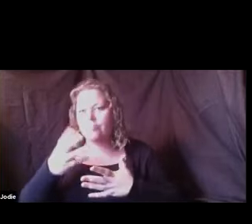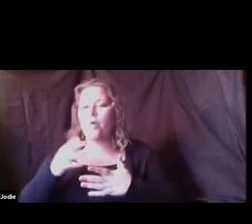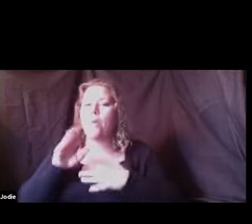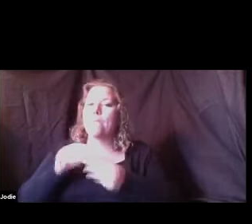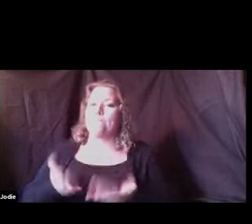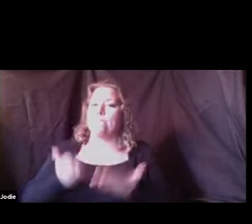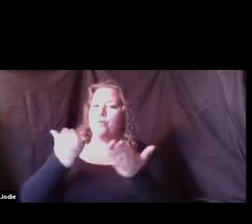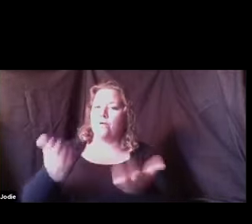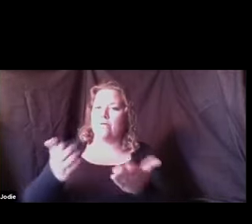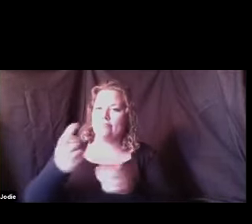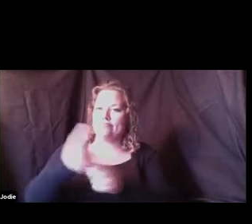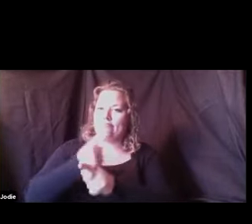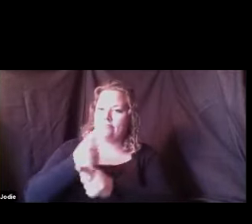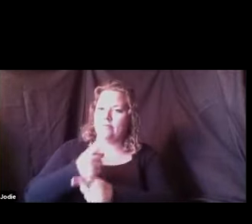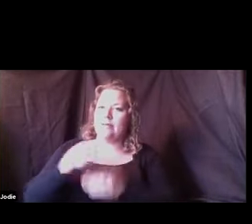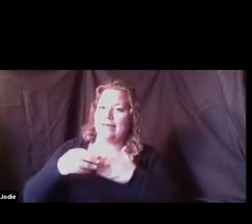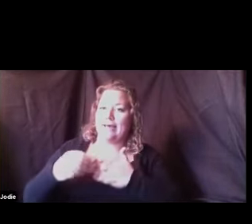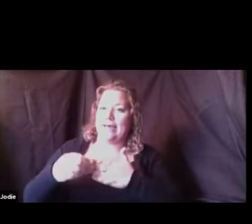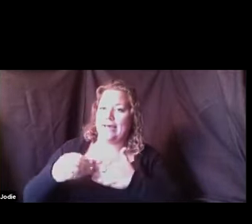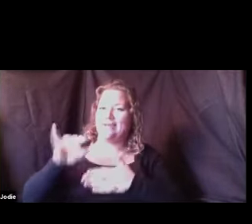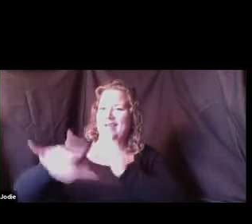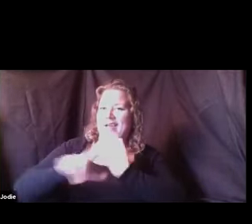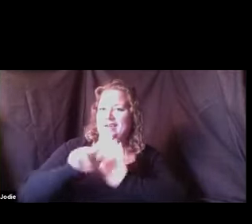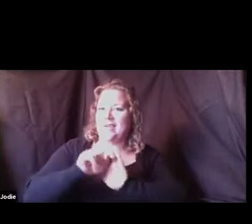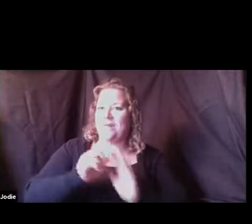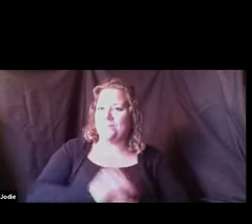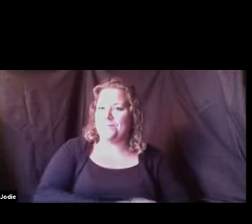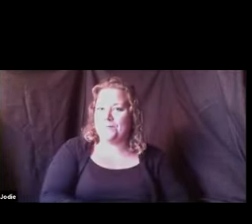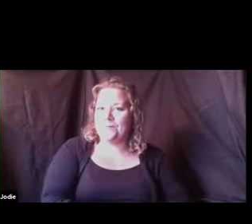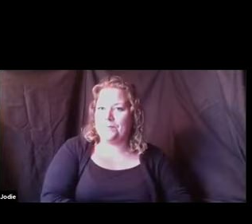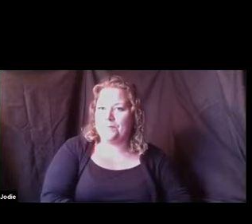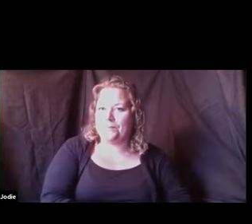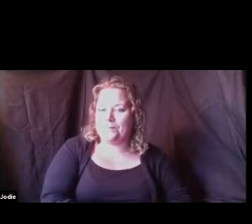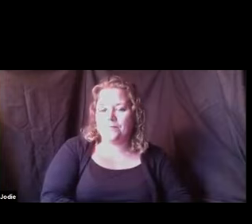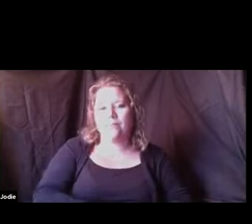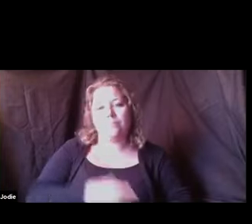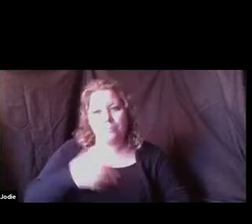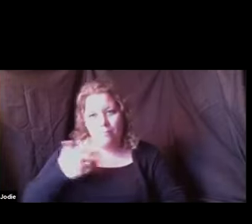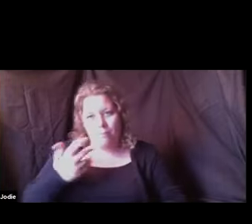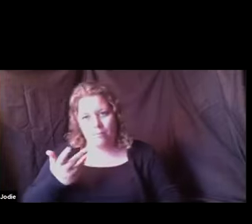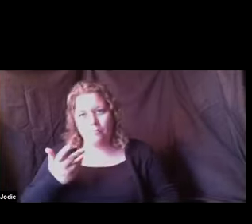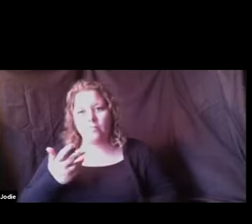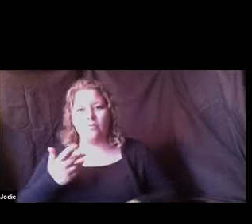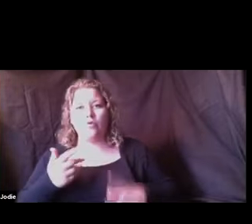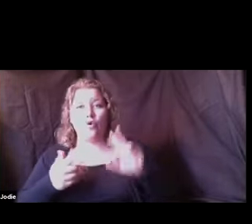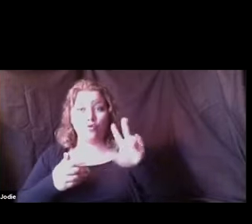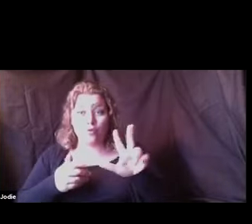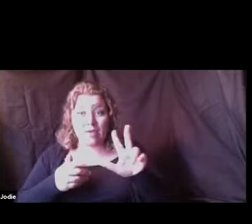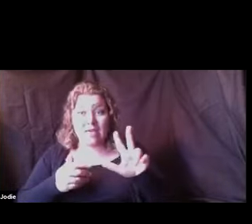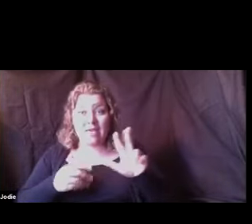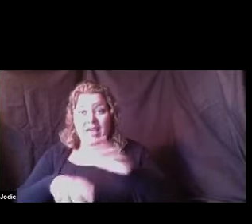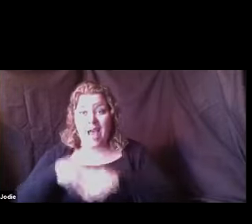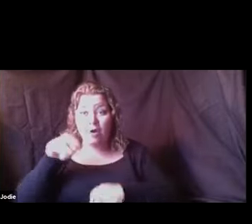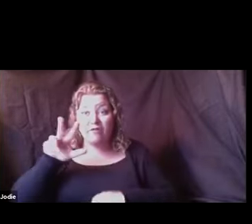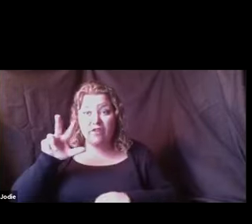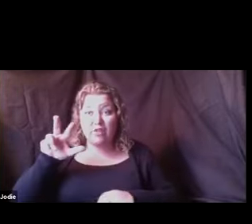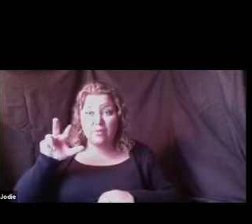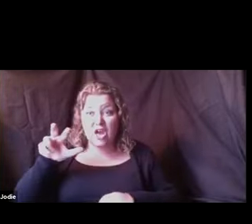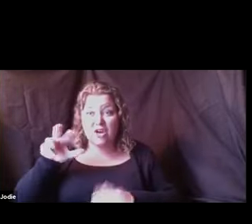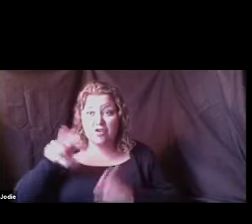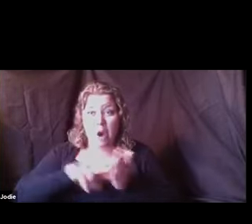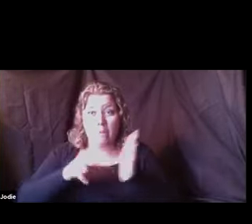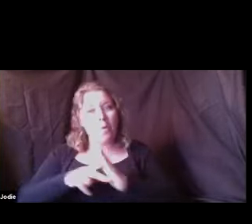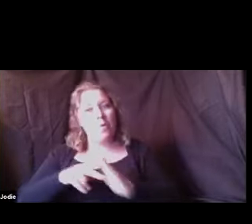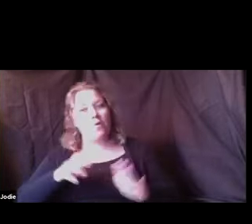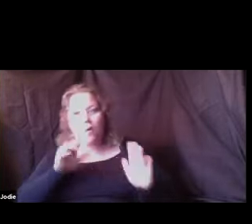is appropriate at the time. So I don't think that 3 out of 300 means that we don't